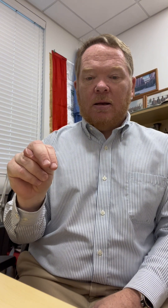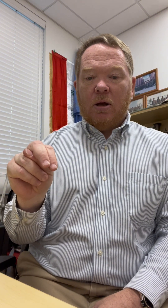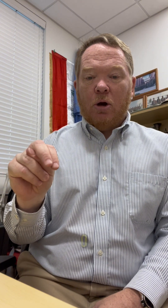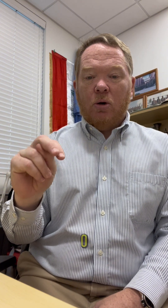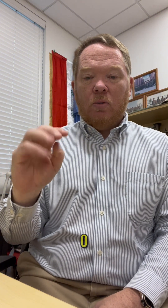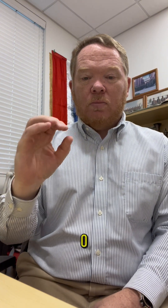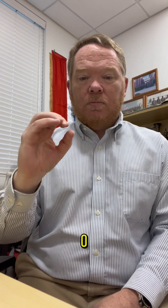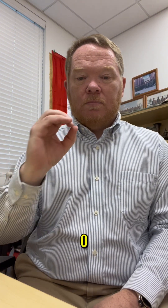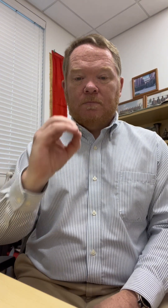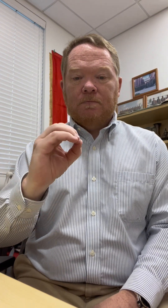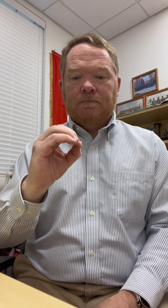O,